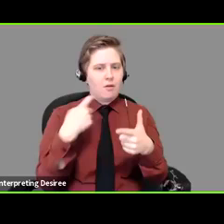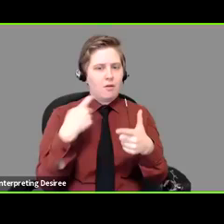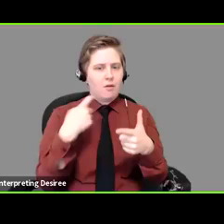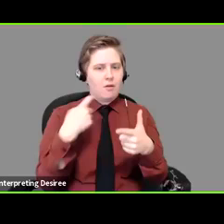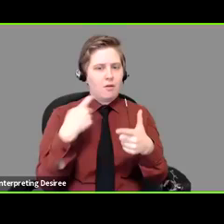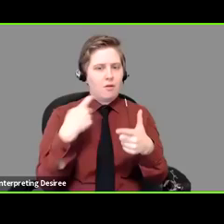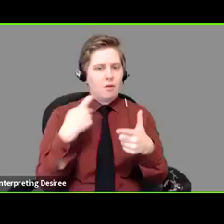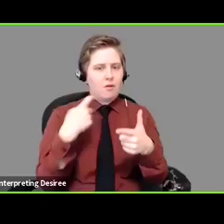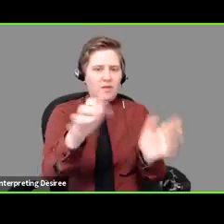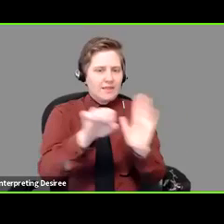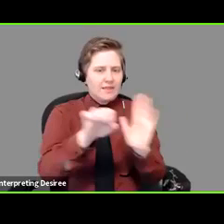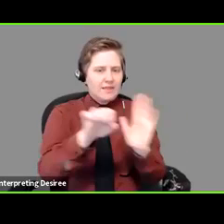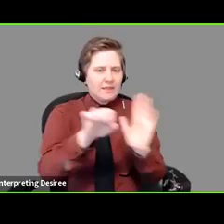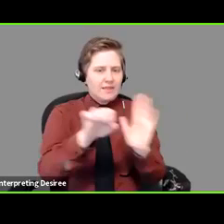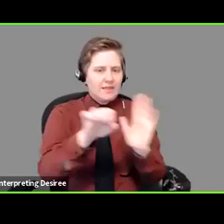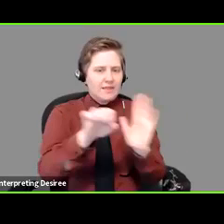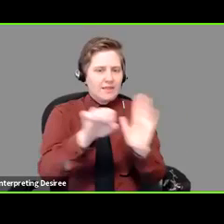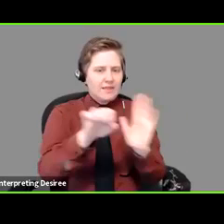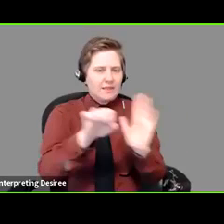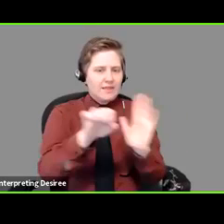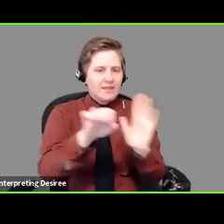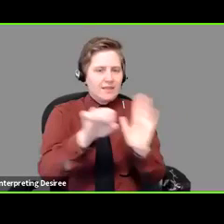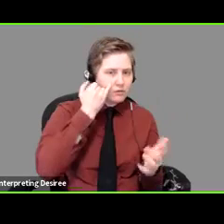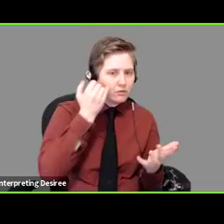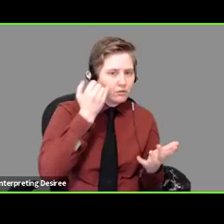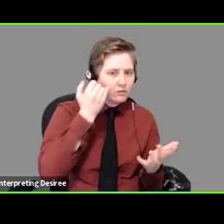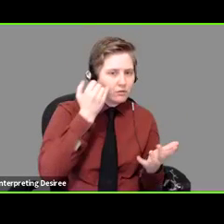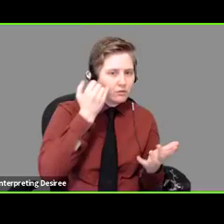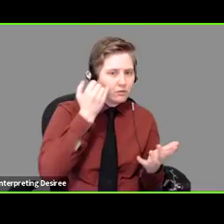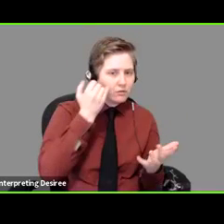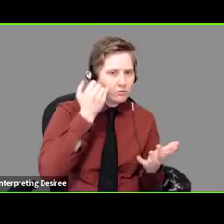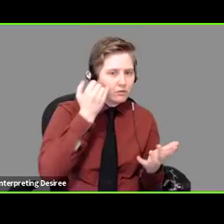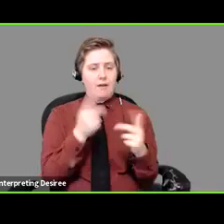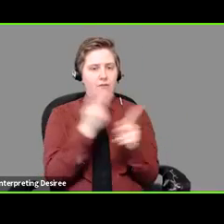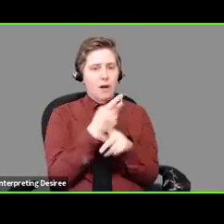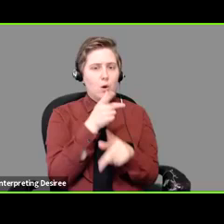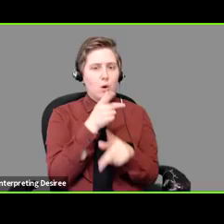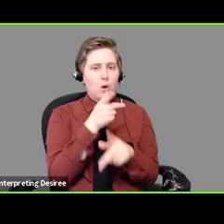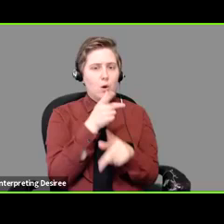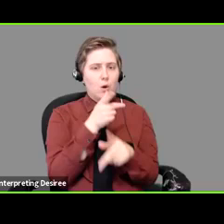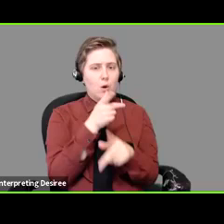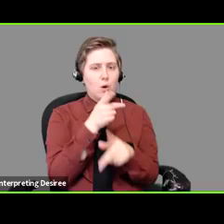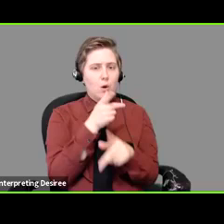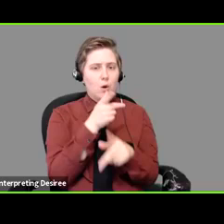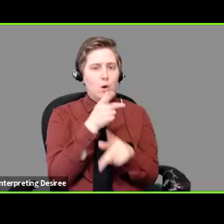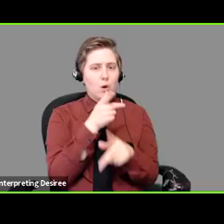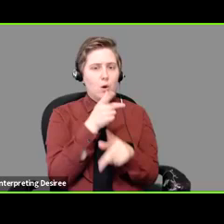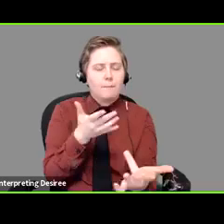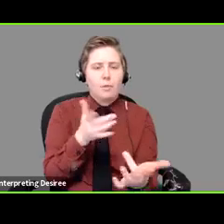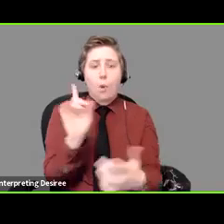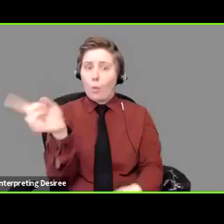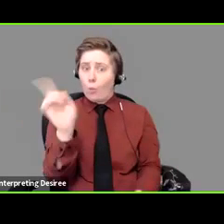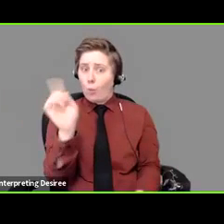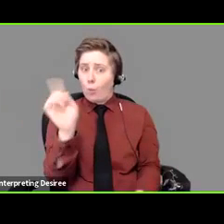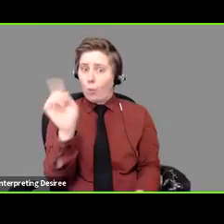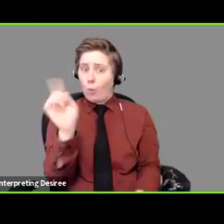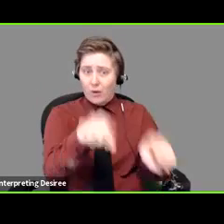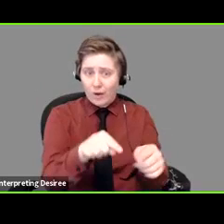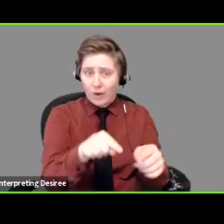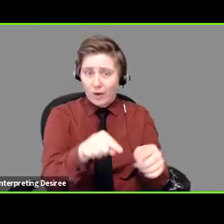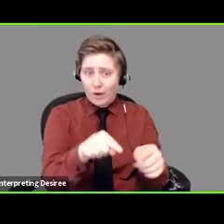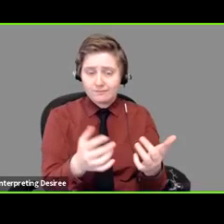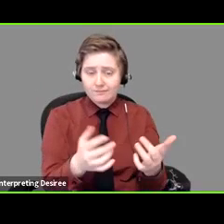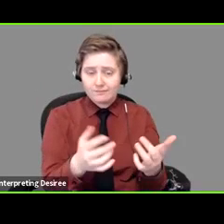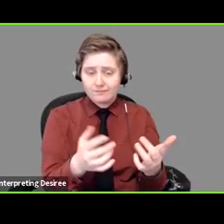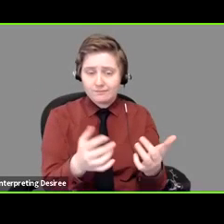that nature, so then that we can find out who they might have come in contact with and or where they were in contact with